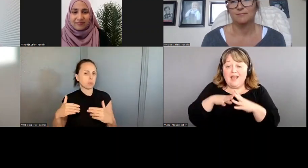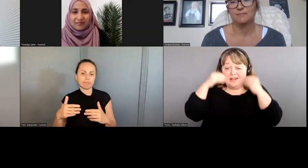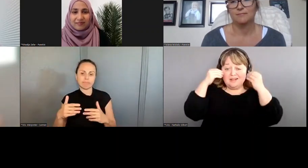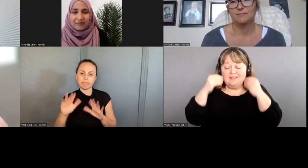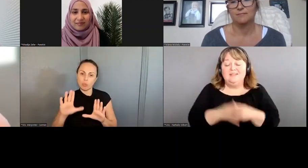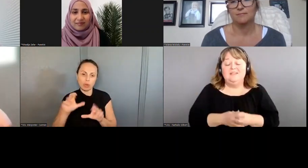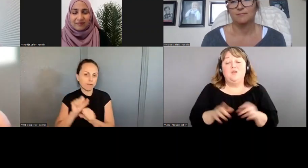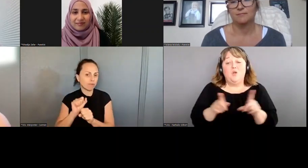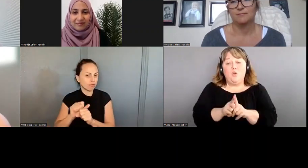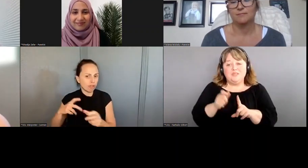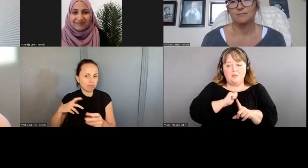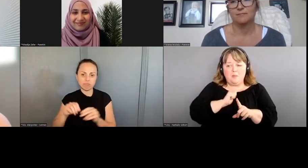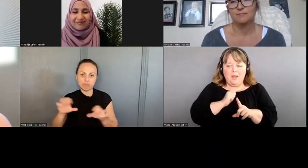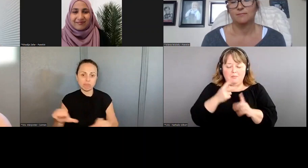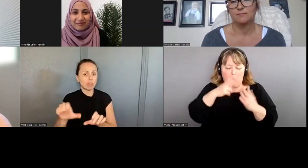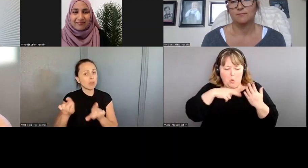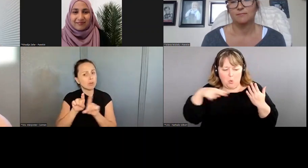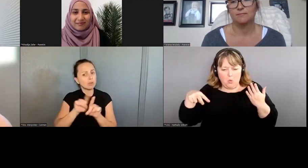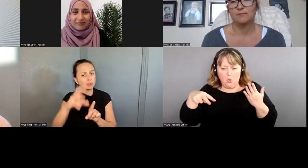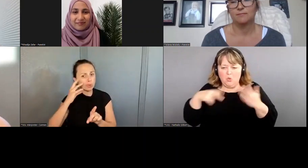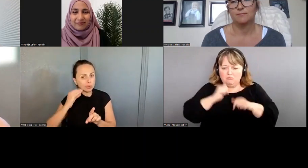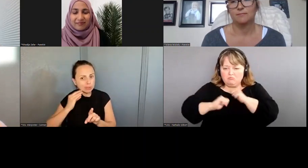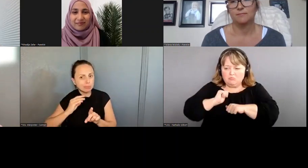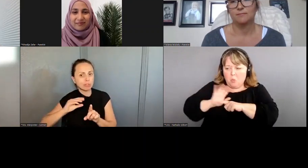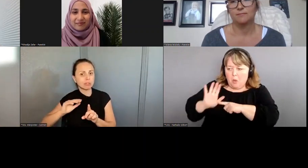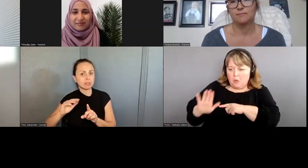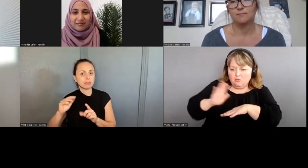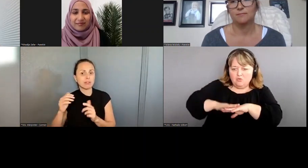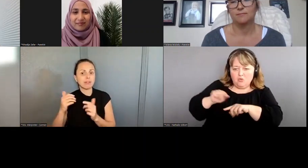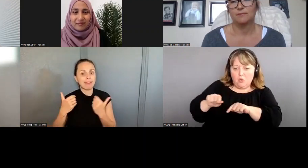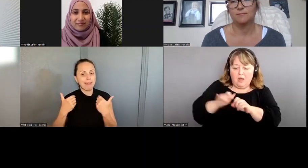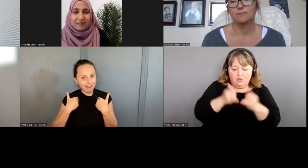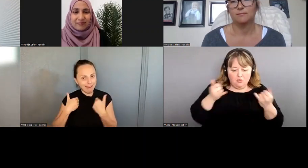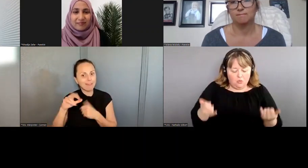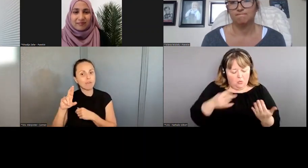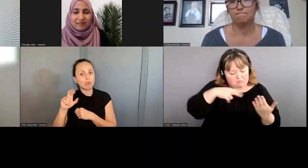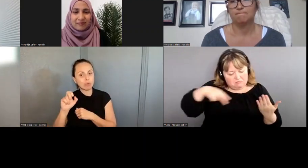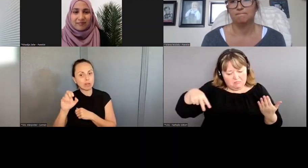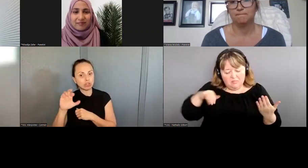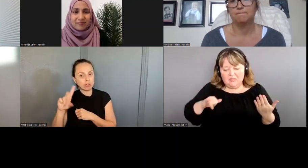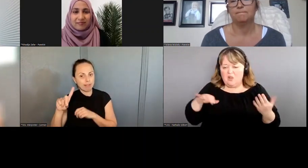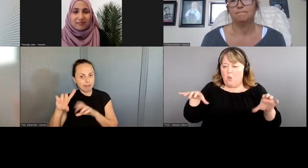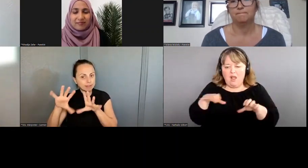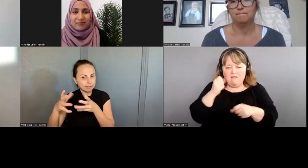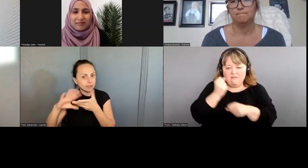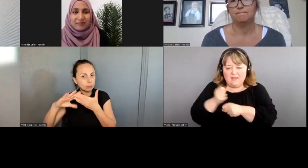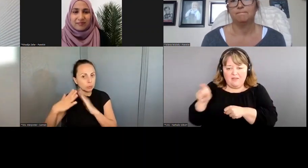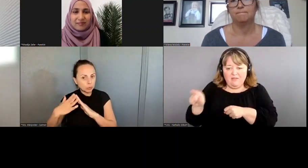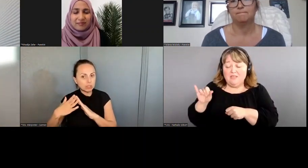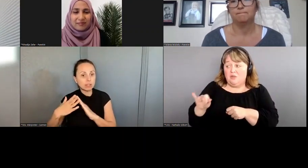I appreciate you sharing also the experiences of racialized communities. I mean, I came to this as a